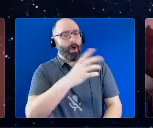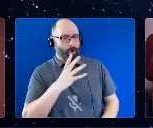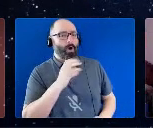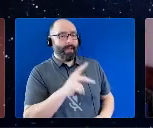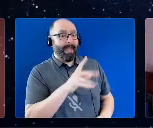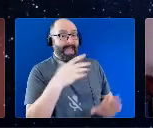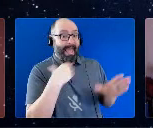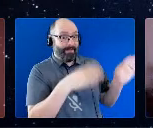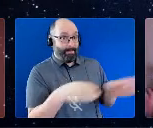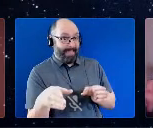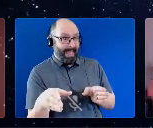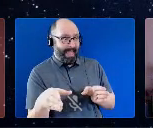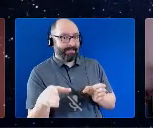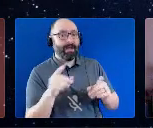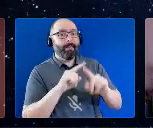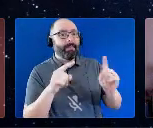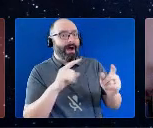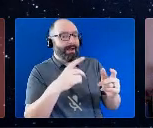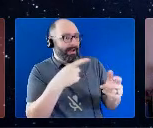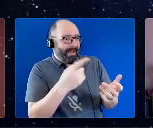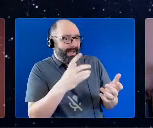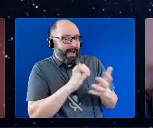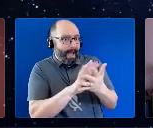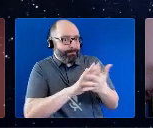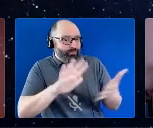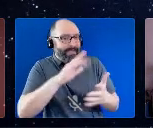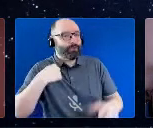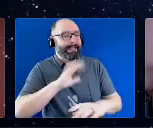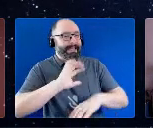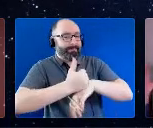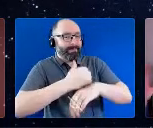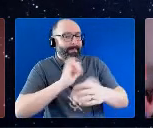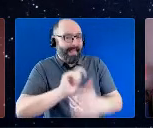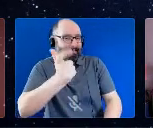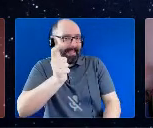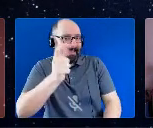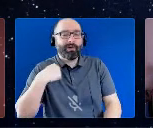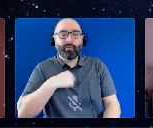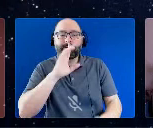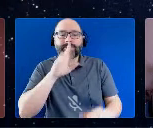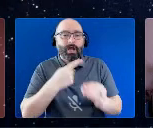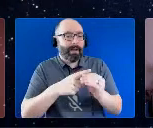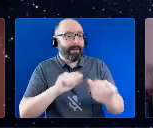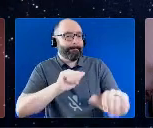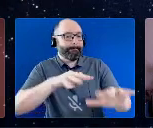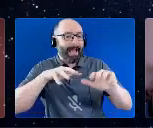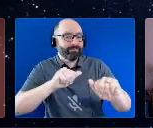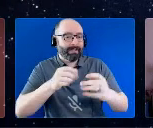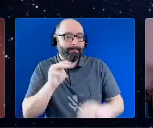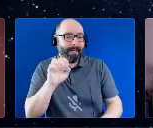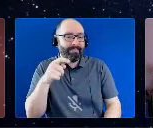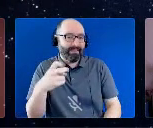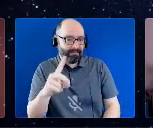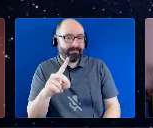computer science, it's all about abstraction, and we can implement those things later. We're going to talk about magic methods in the implement step as well. Breaking it down can